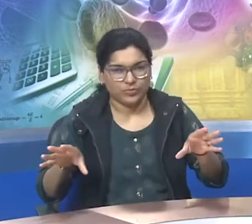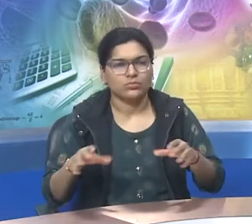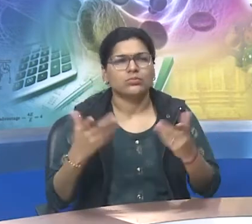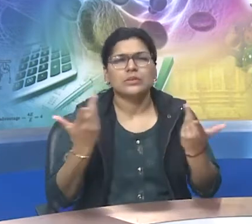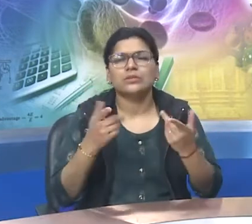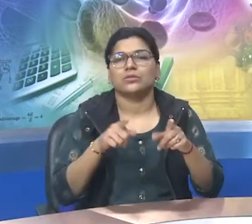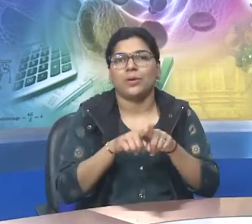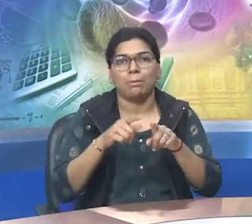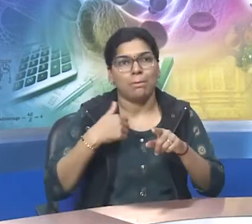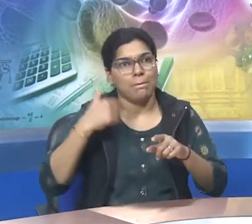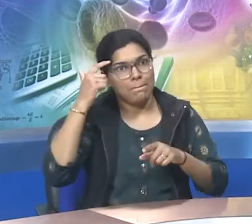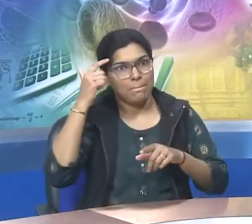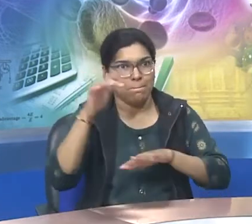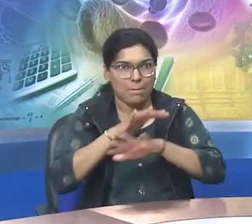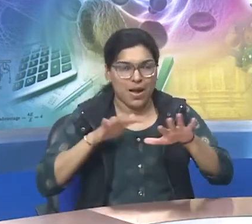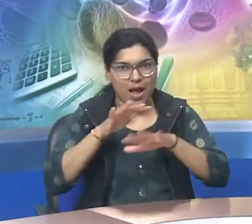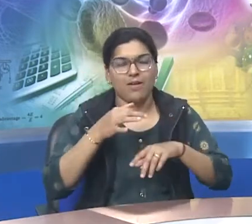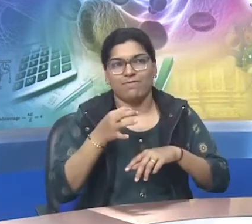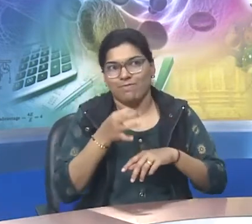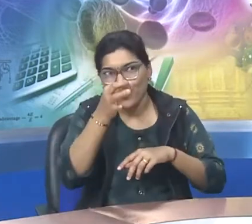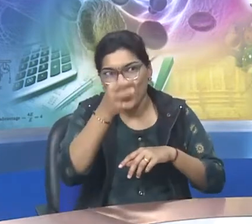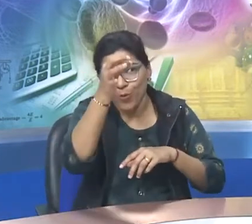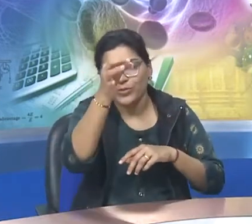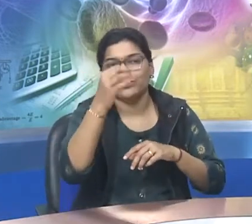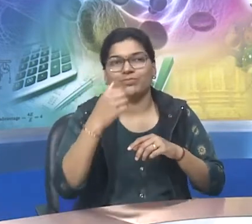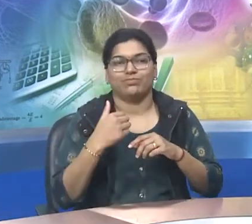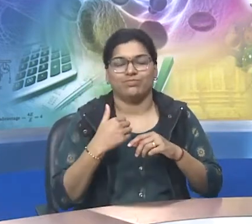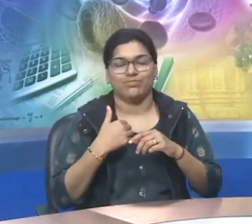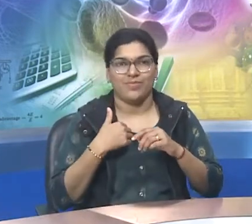It means losing all the hopes,